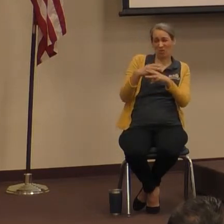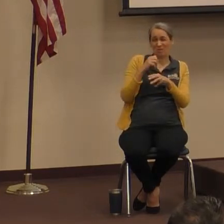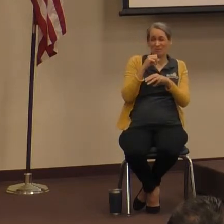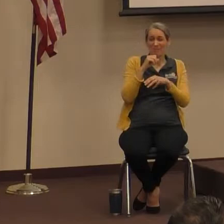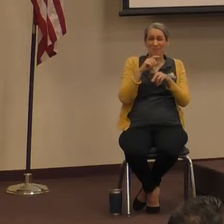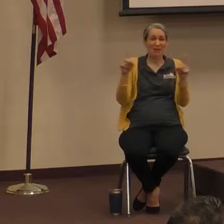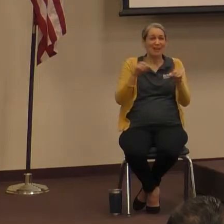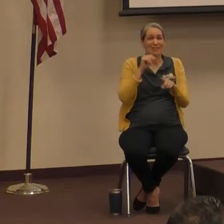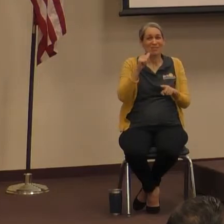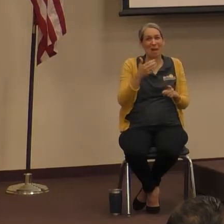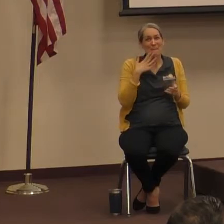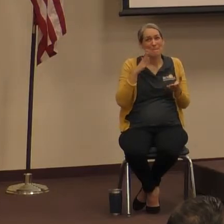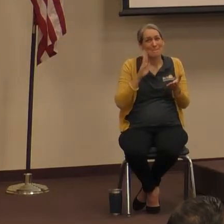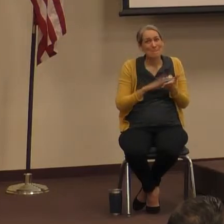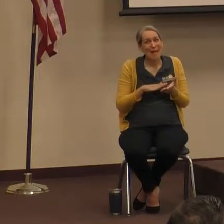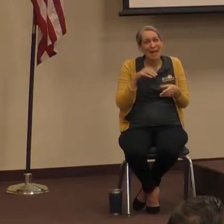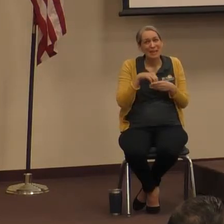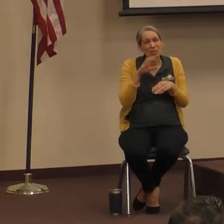in the church.